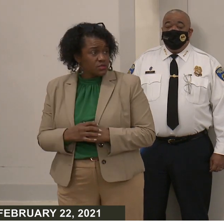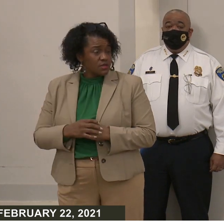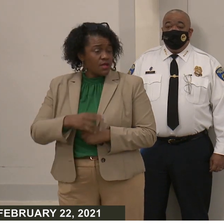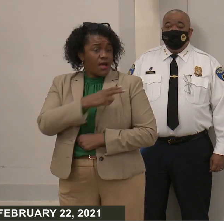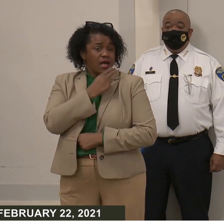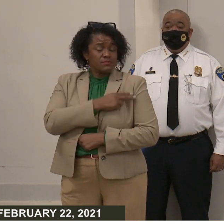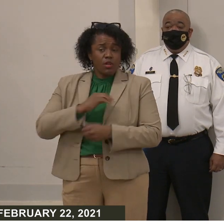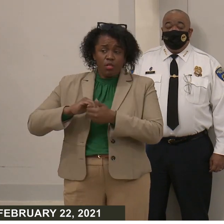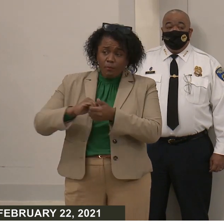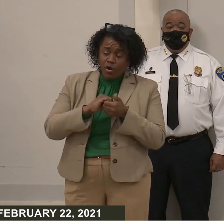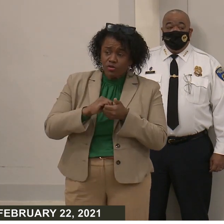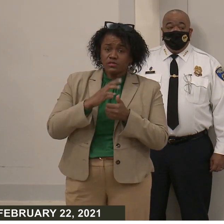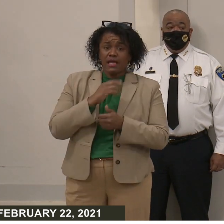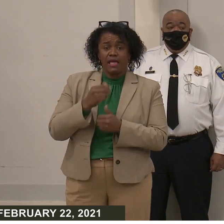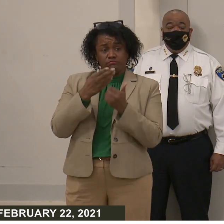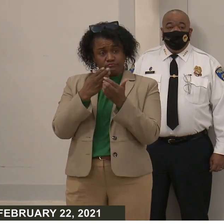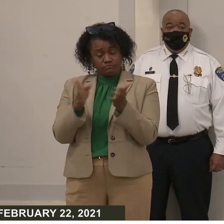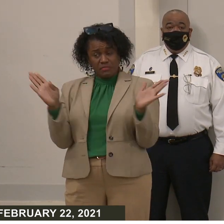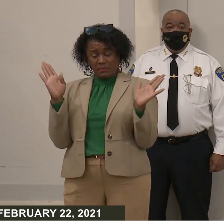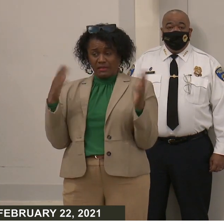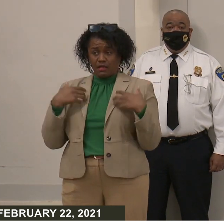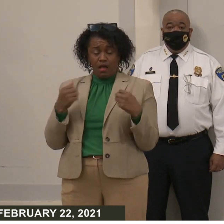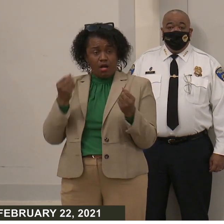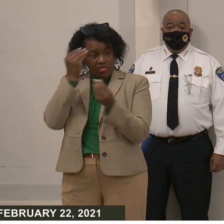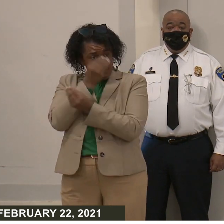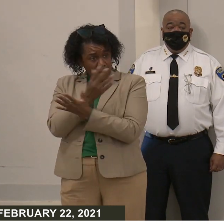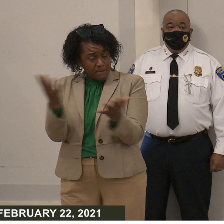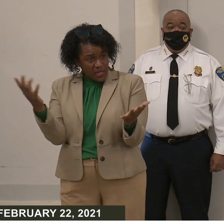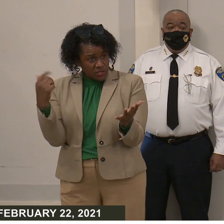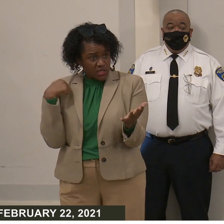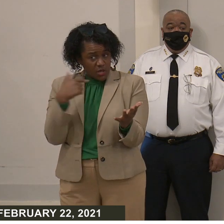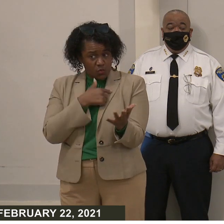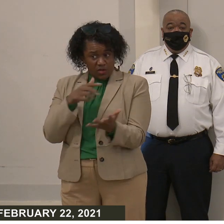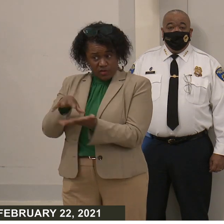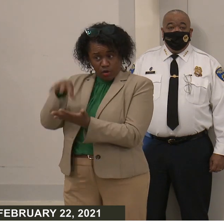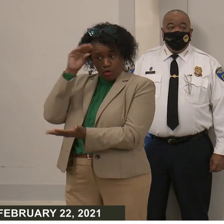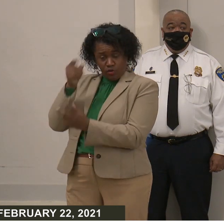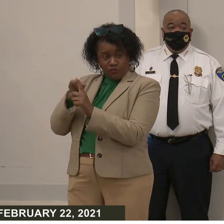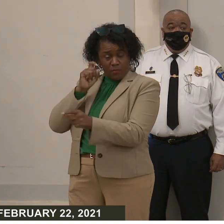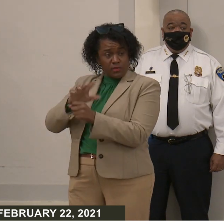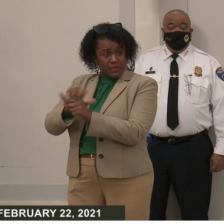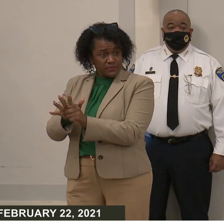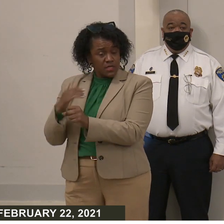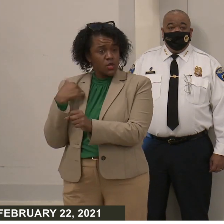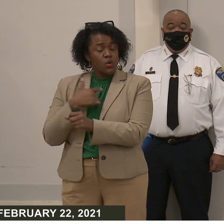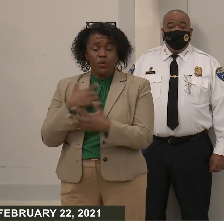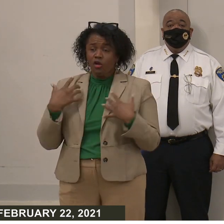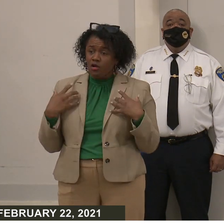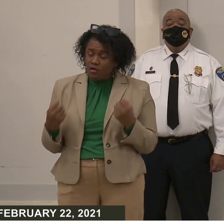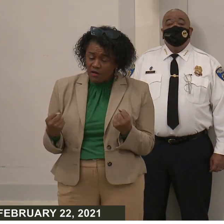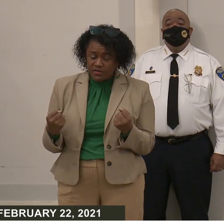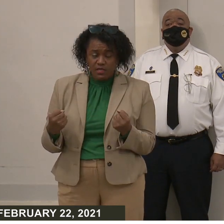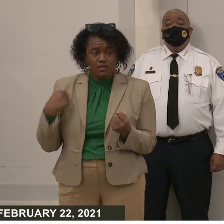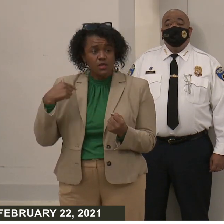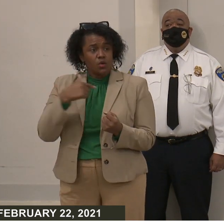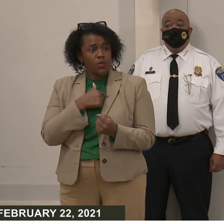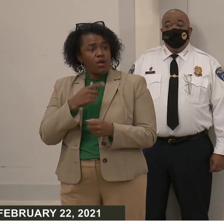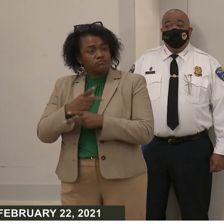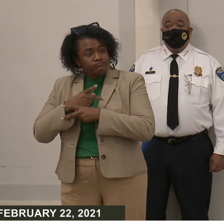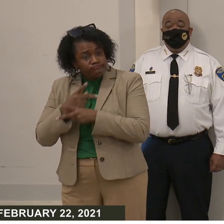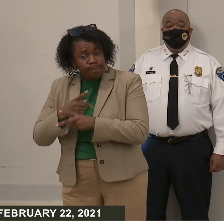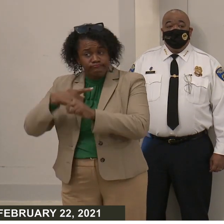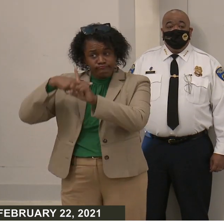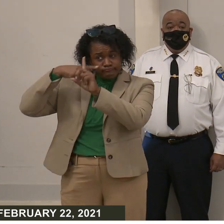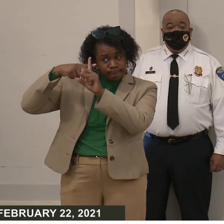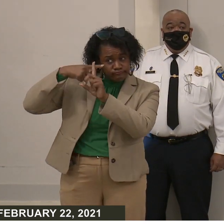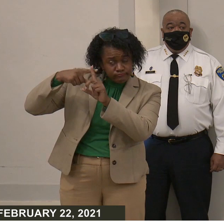hospital partners, and the public health data as we have throughout this pandemic. We remain confident and cautiously